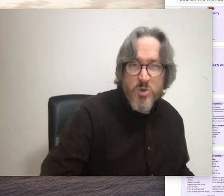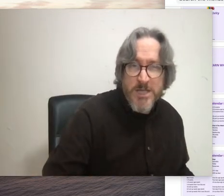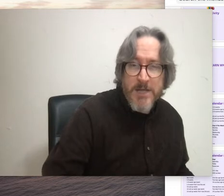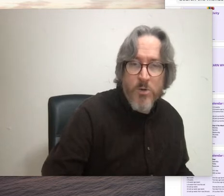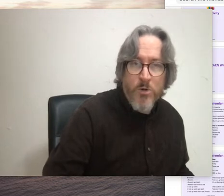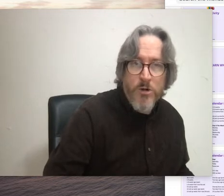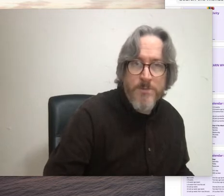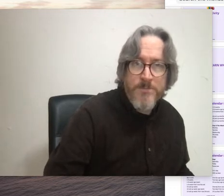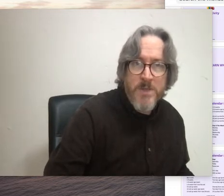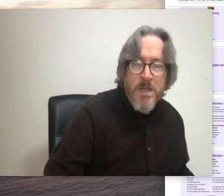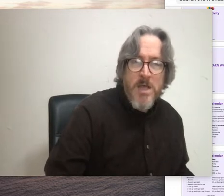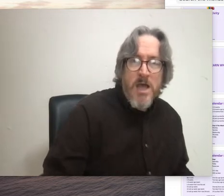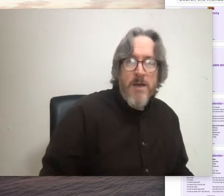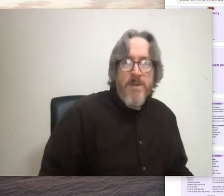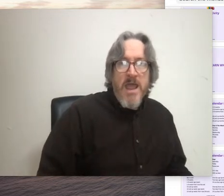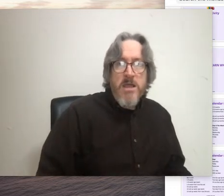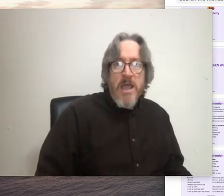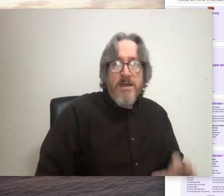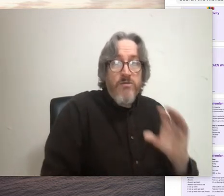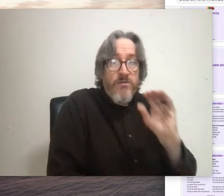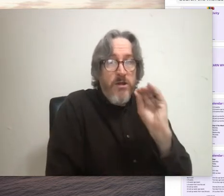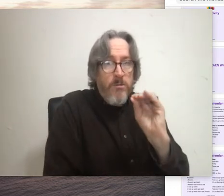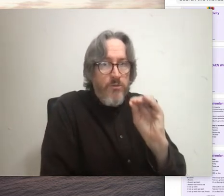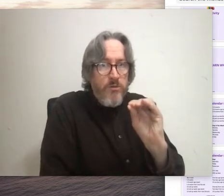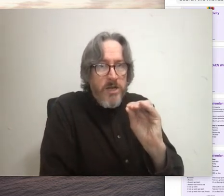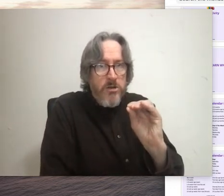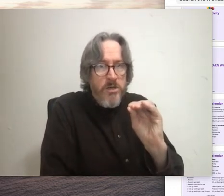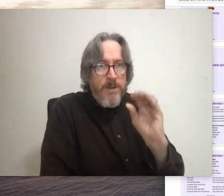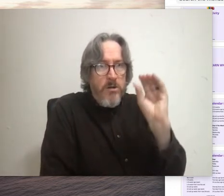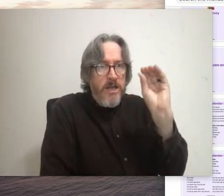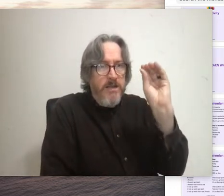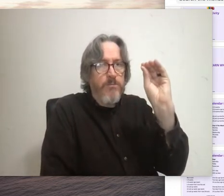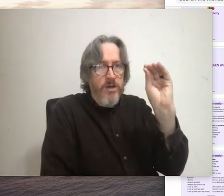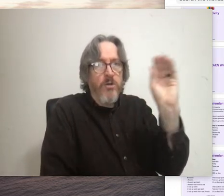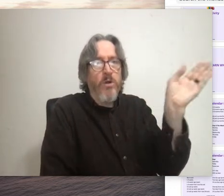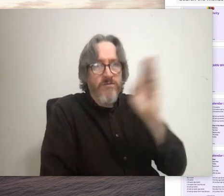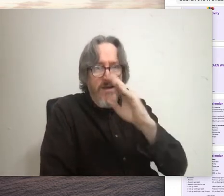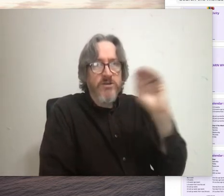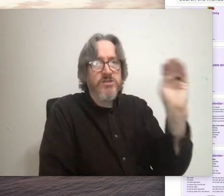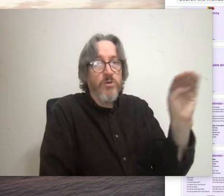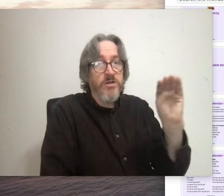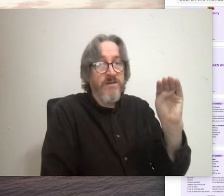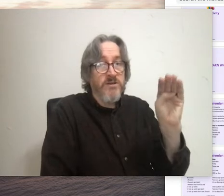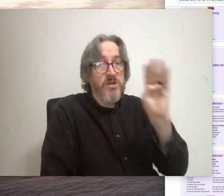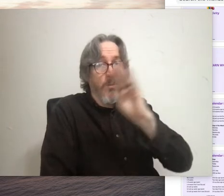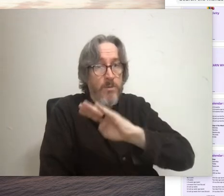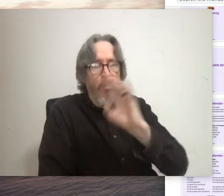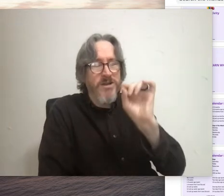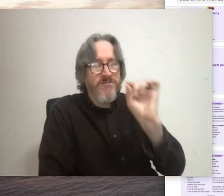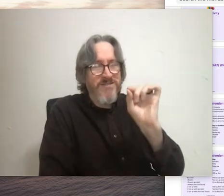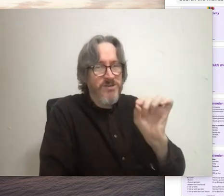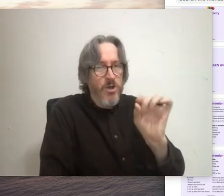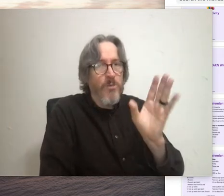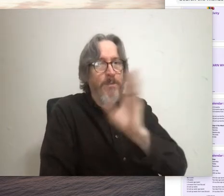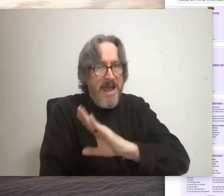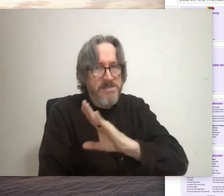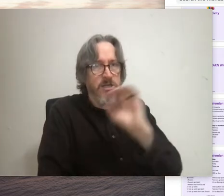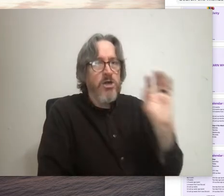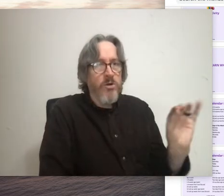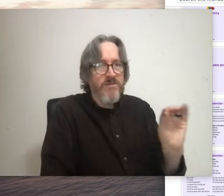they're usually in order. And they're pretty good about like putting 1 to 5 years, 1 to 5 years ago, 1 to 5 years